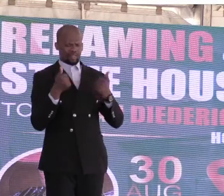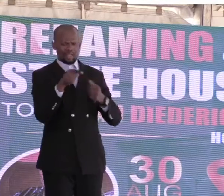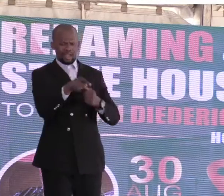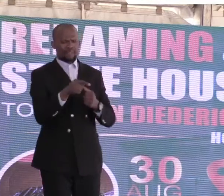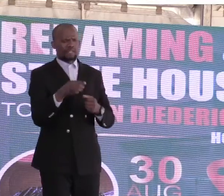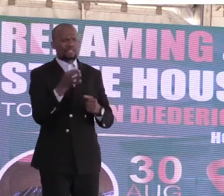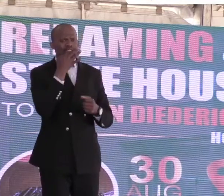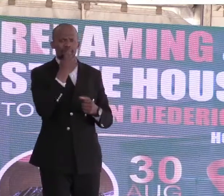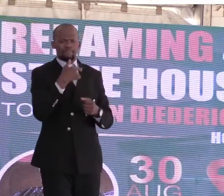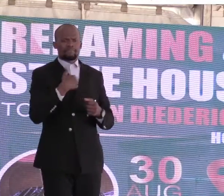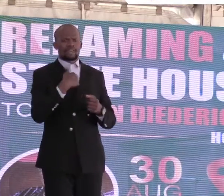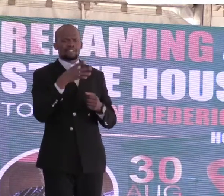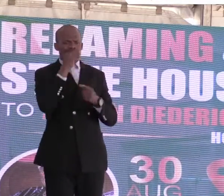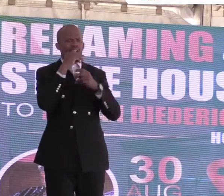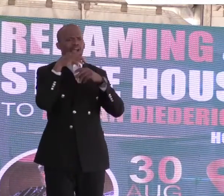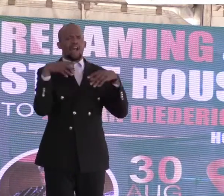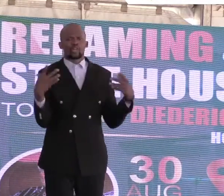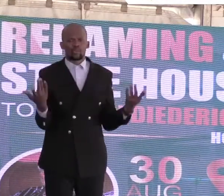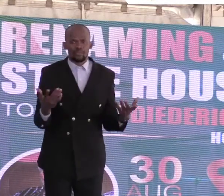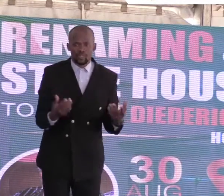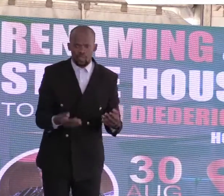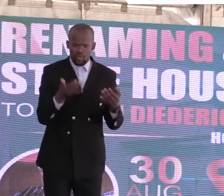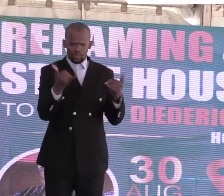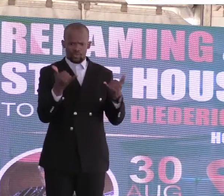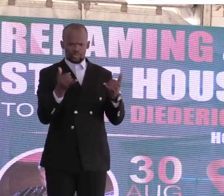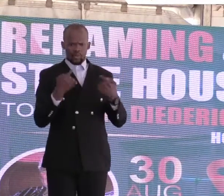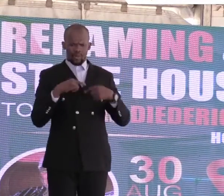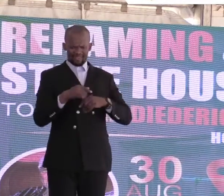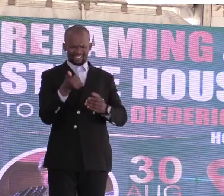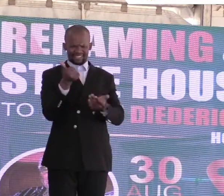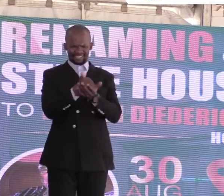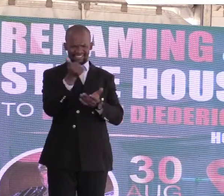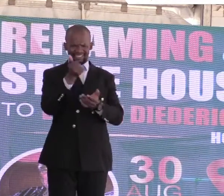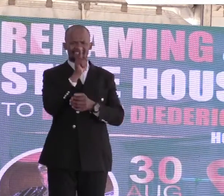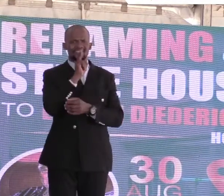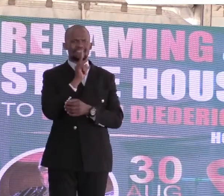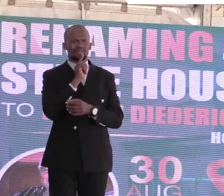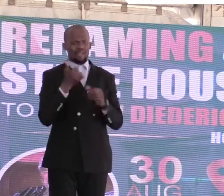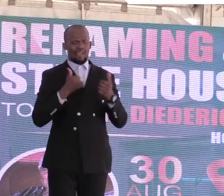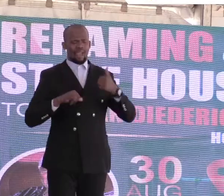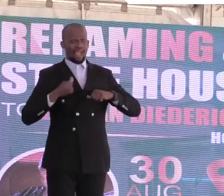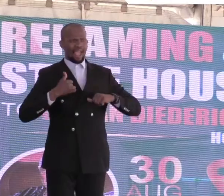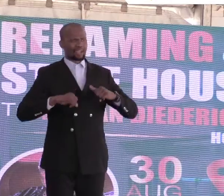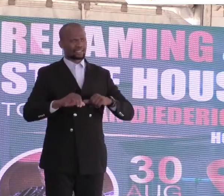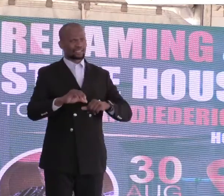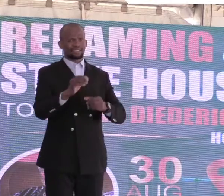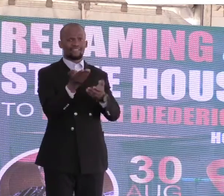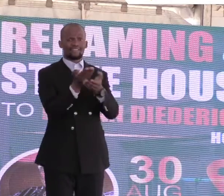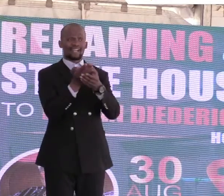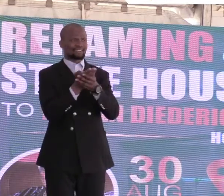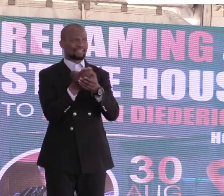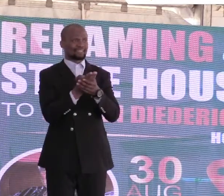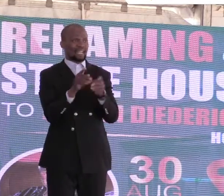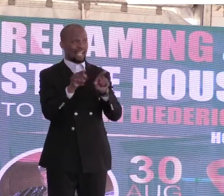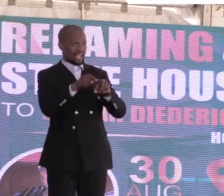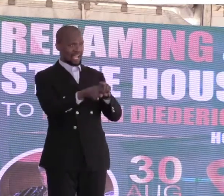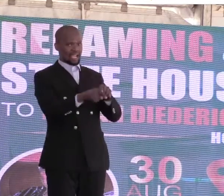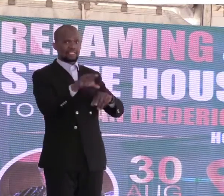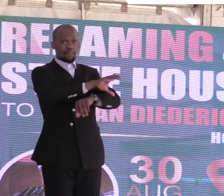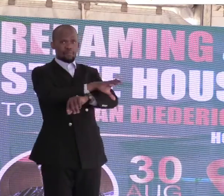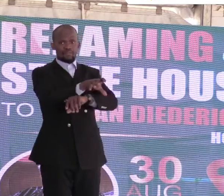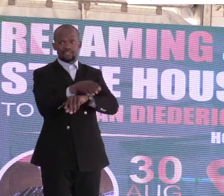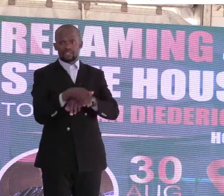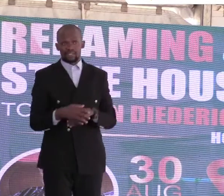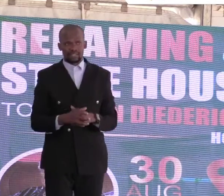nto. Today we have more than 16,000 active cases as a province. We